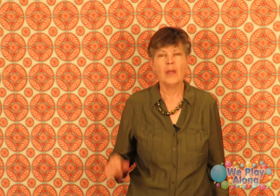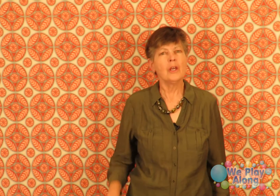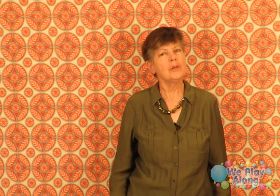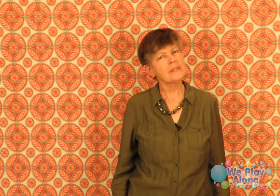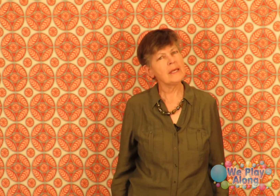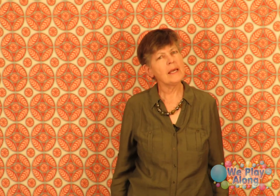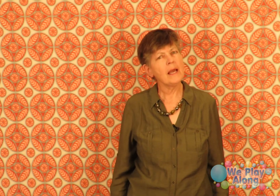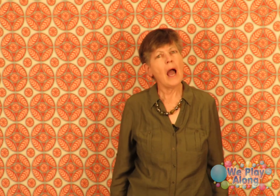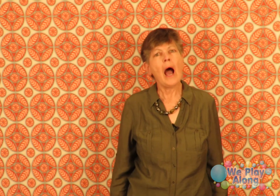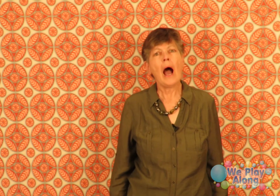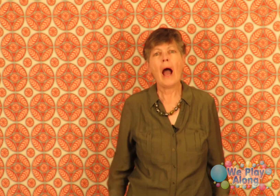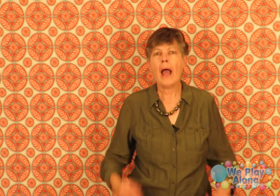you see,